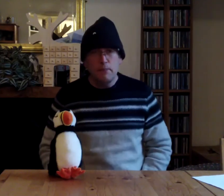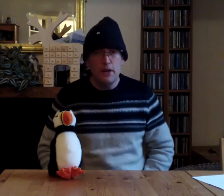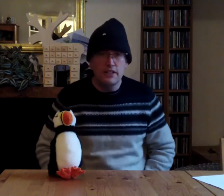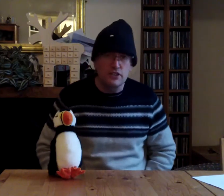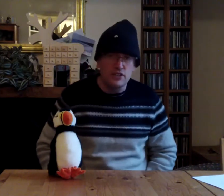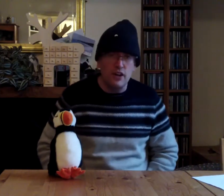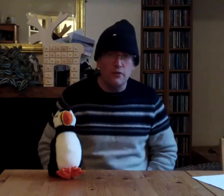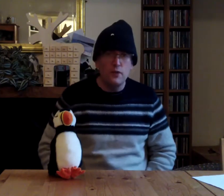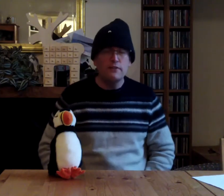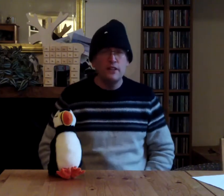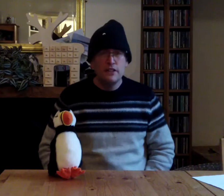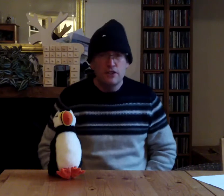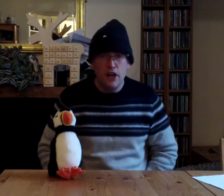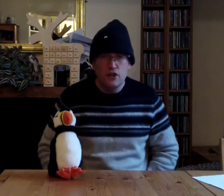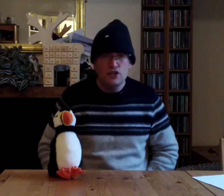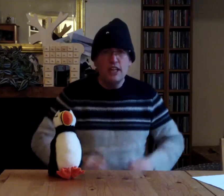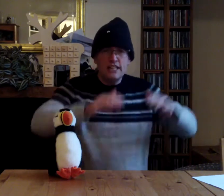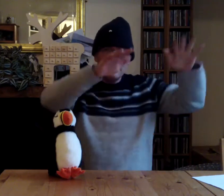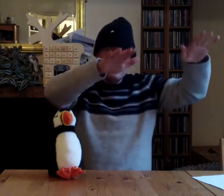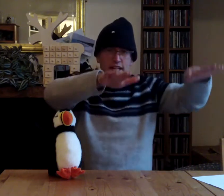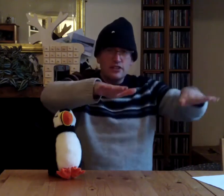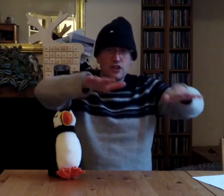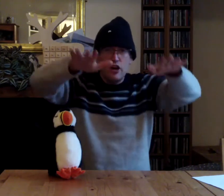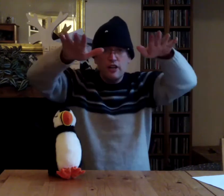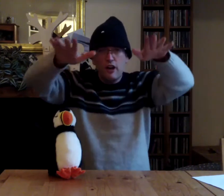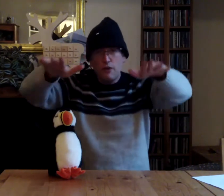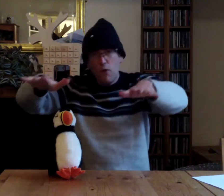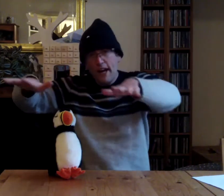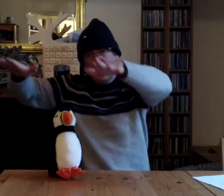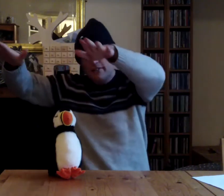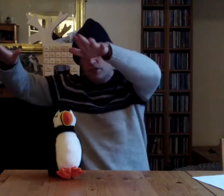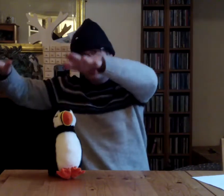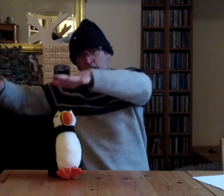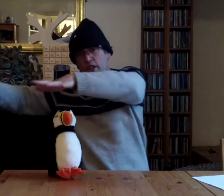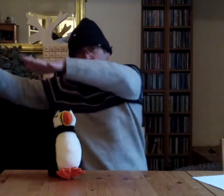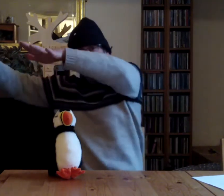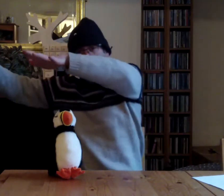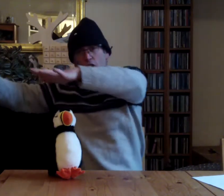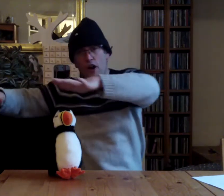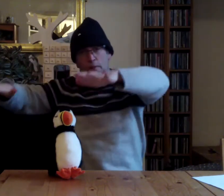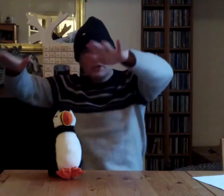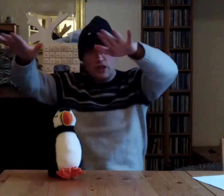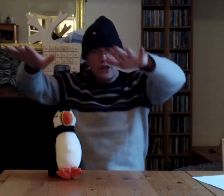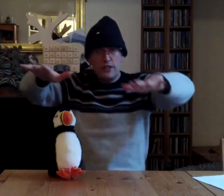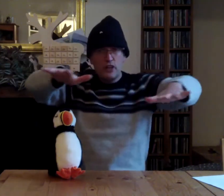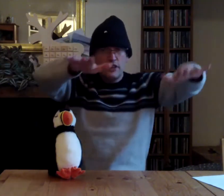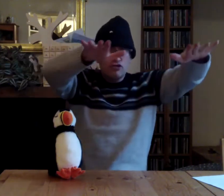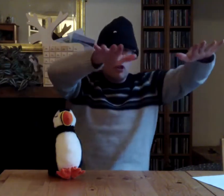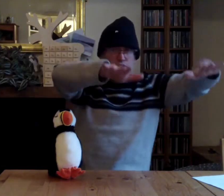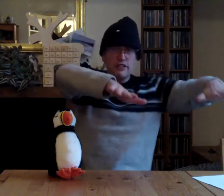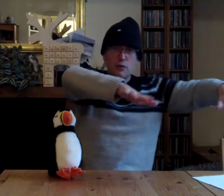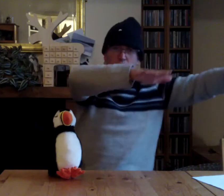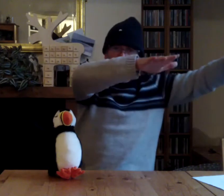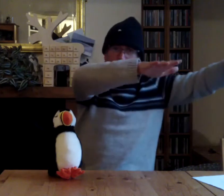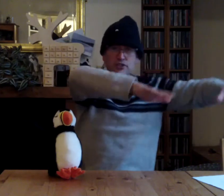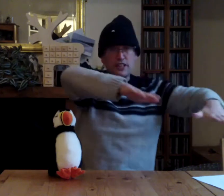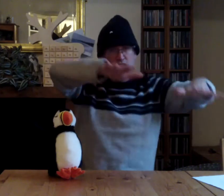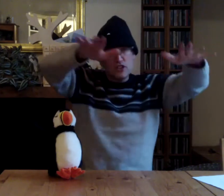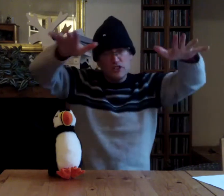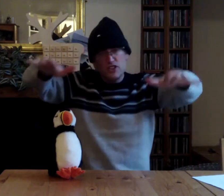seabird to start off with. So sea is kind of like the waves. So you kind of draw in the waves. So that's got